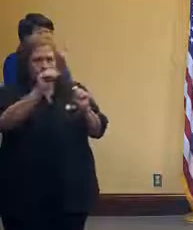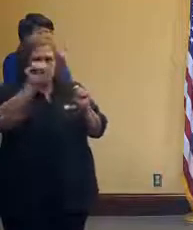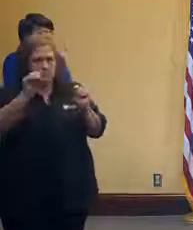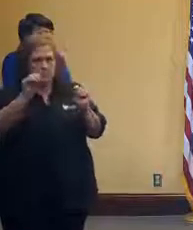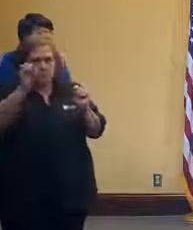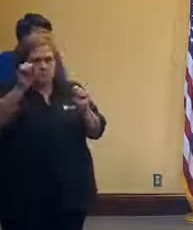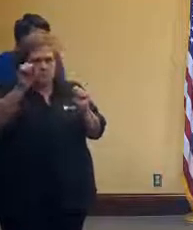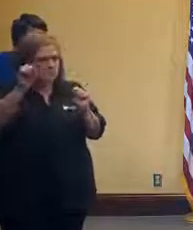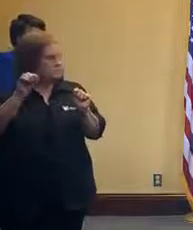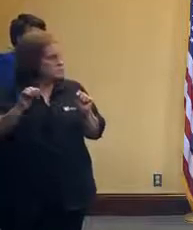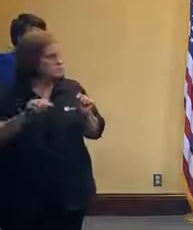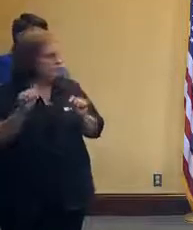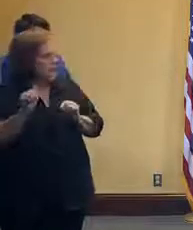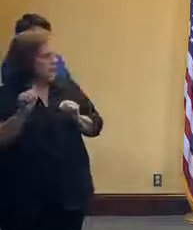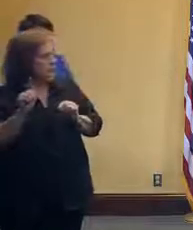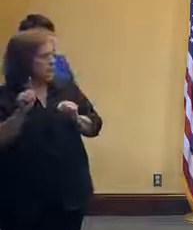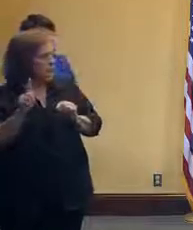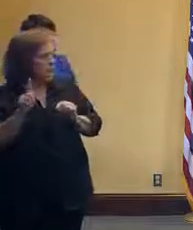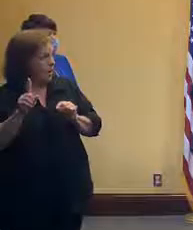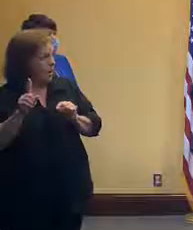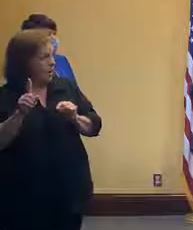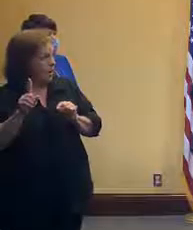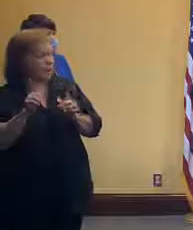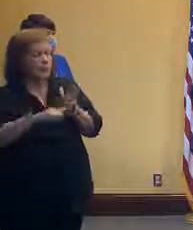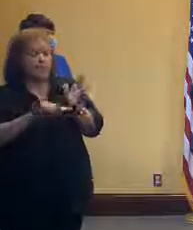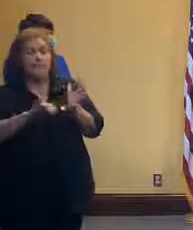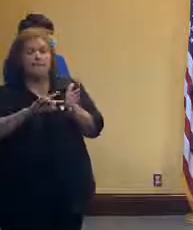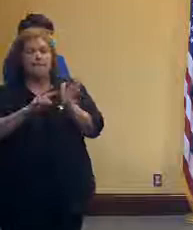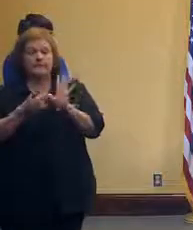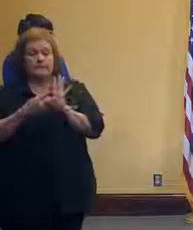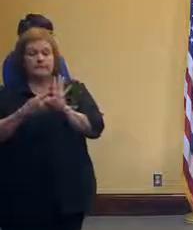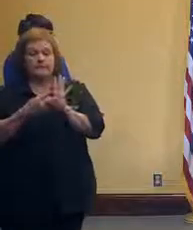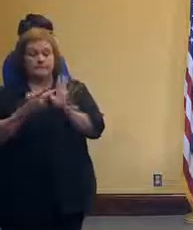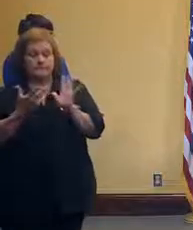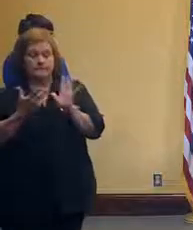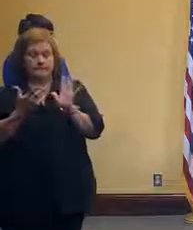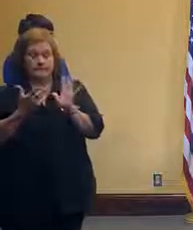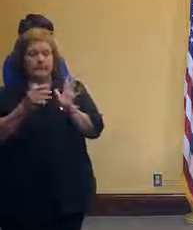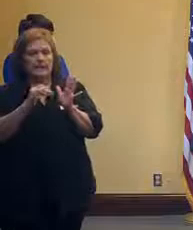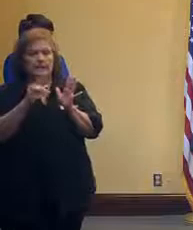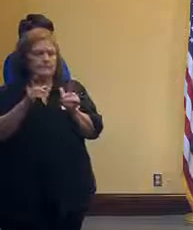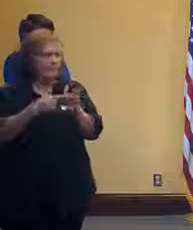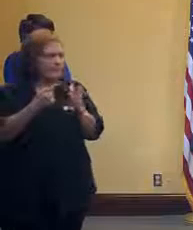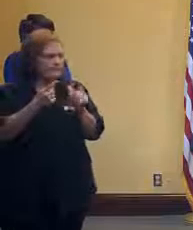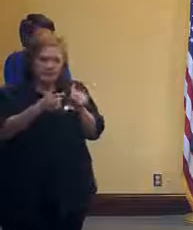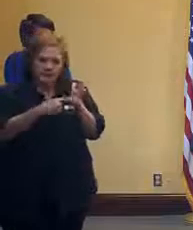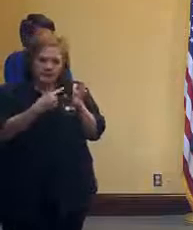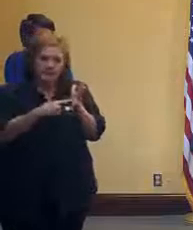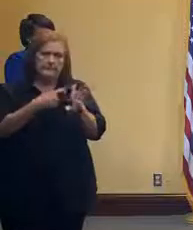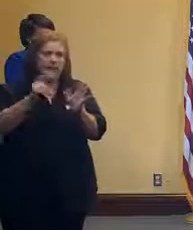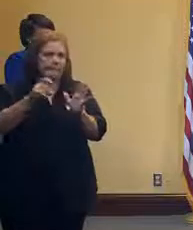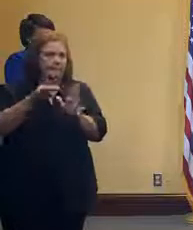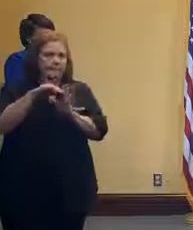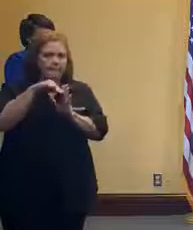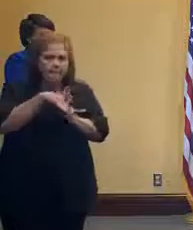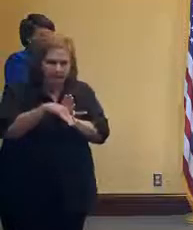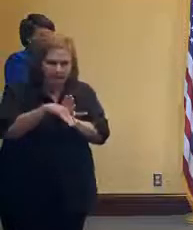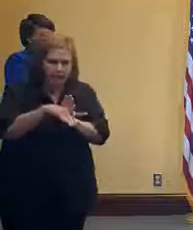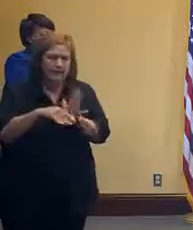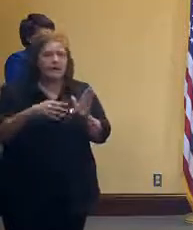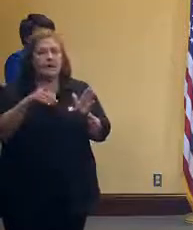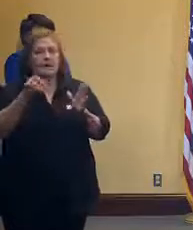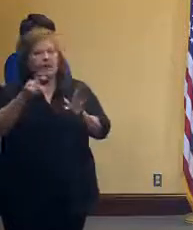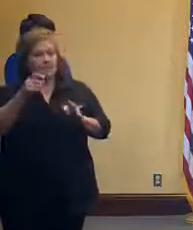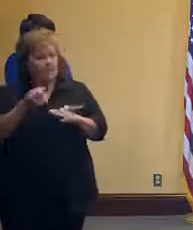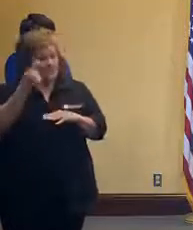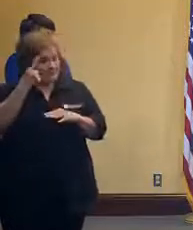recovery. That's A1. And what that takes into account is also a regression. You have to be able to manage through, because you have to